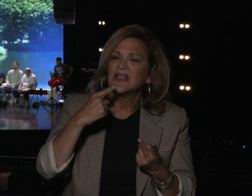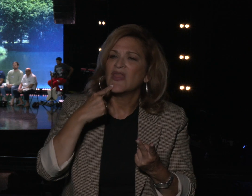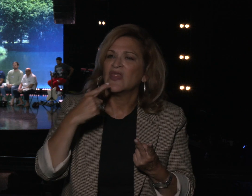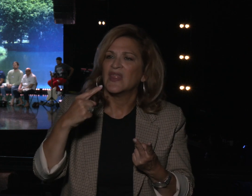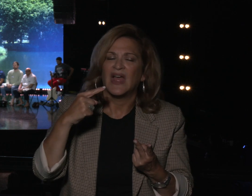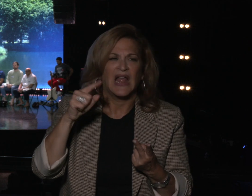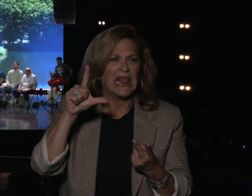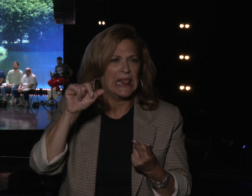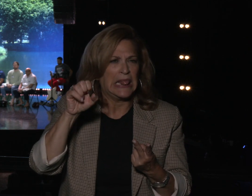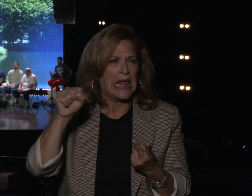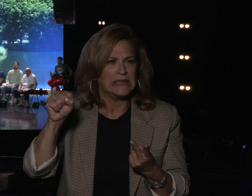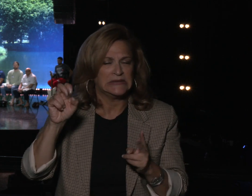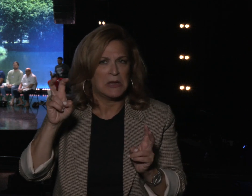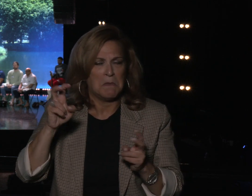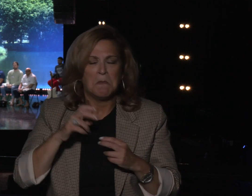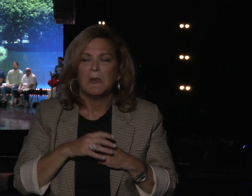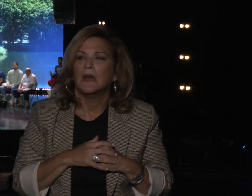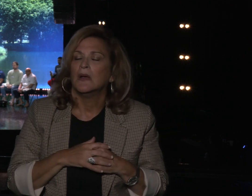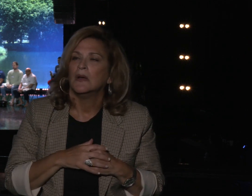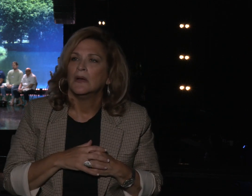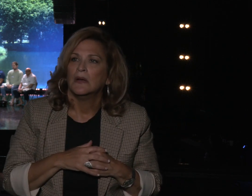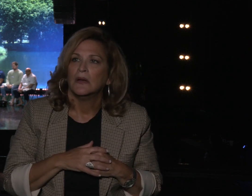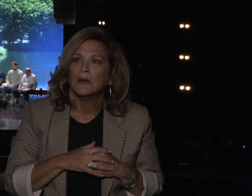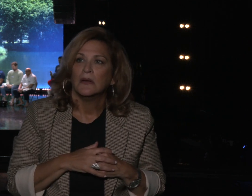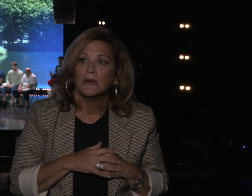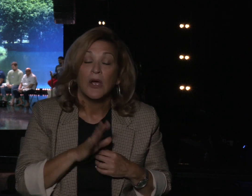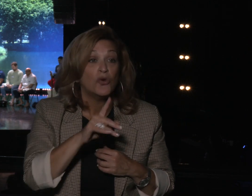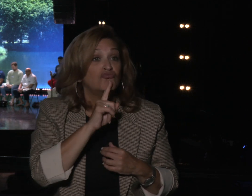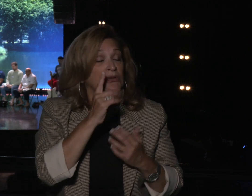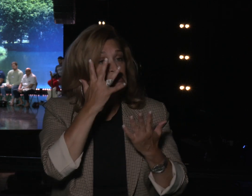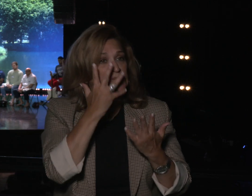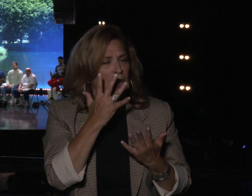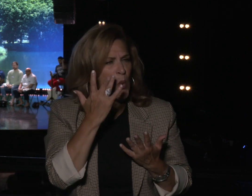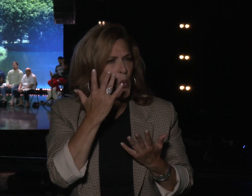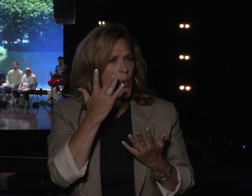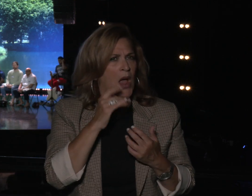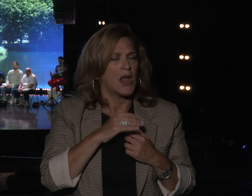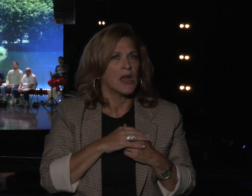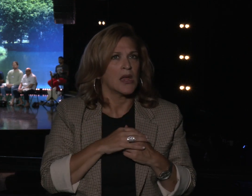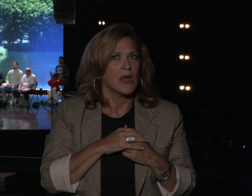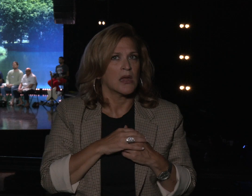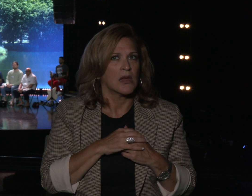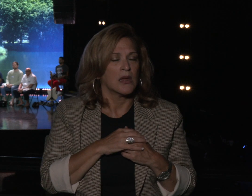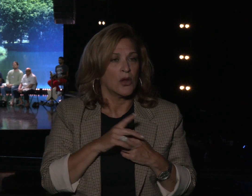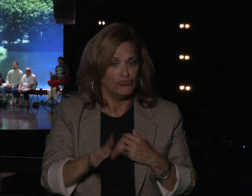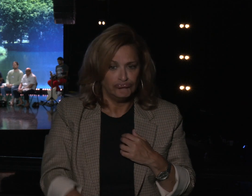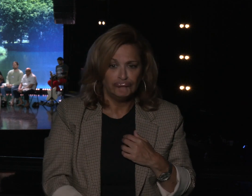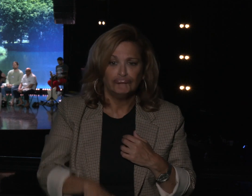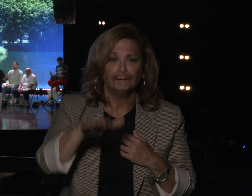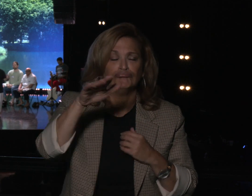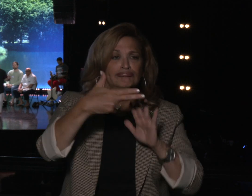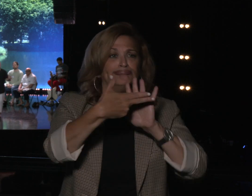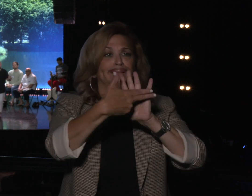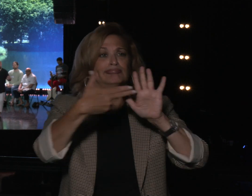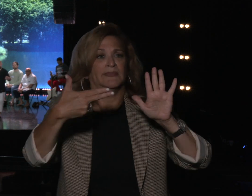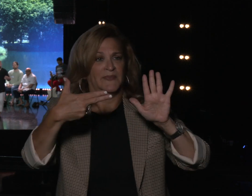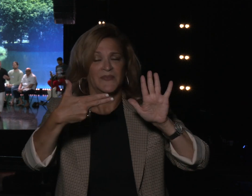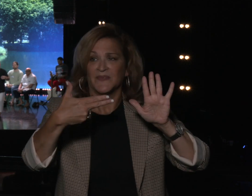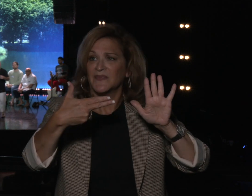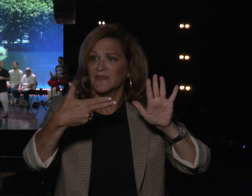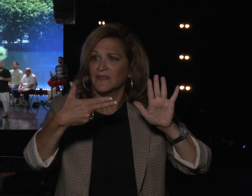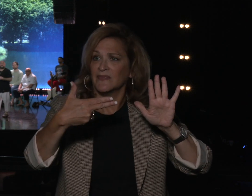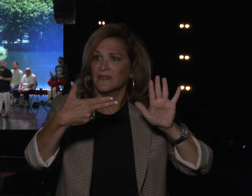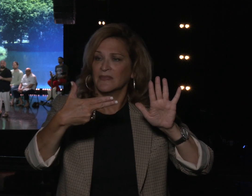I actually find it sad where you have to go through life with a title put on you